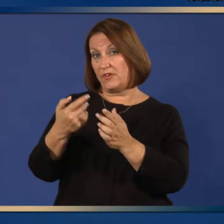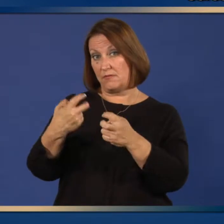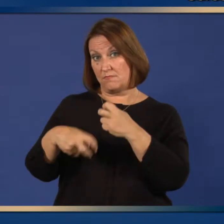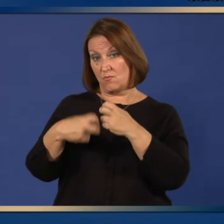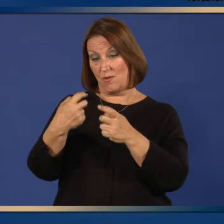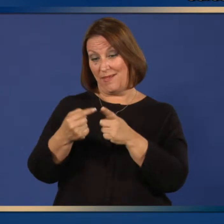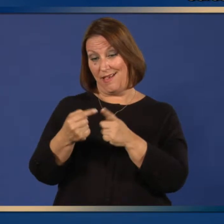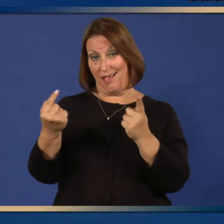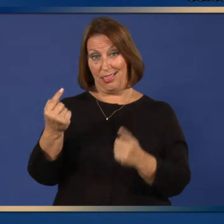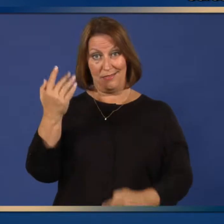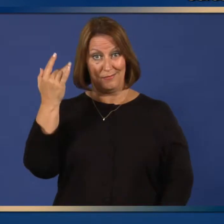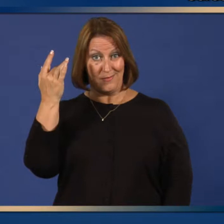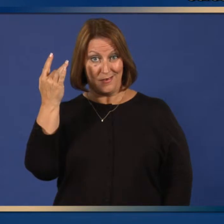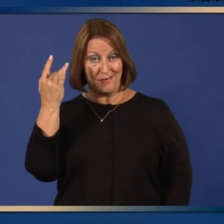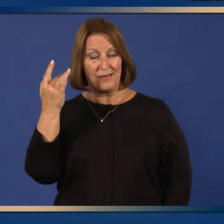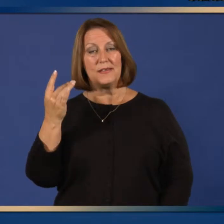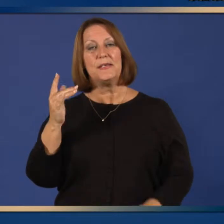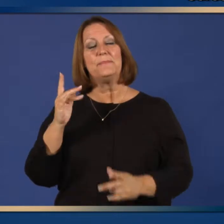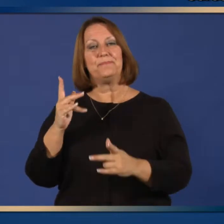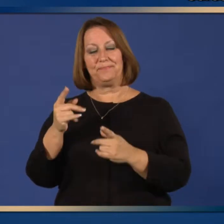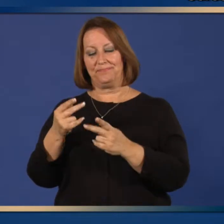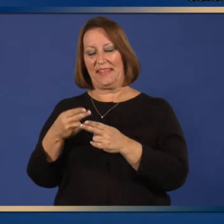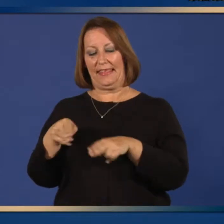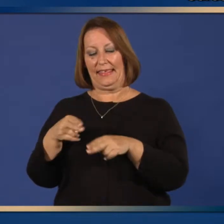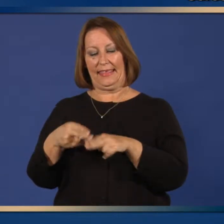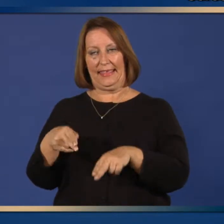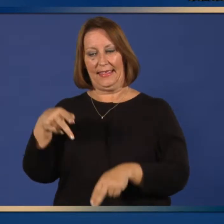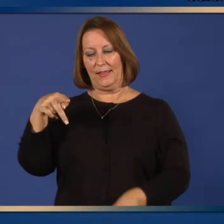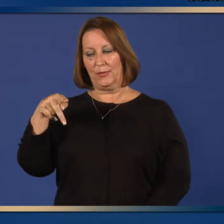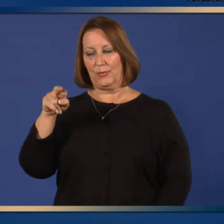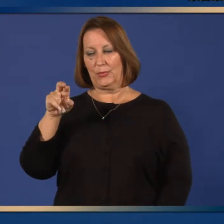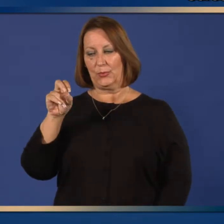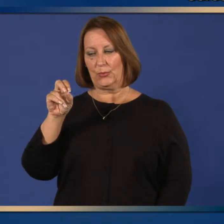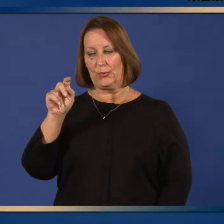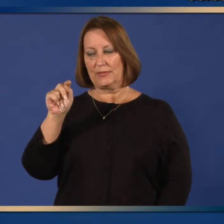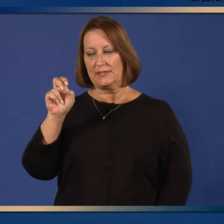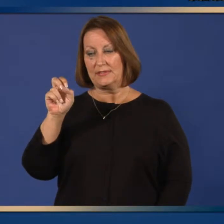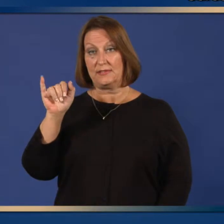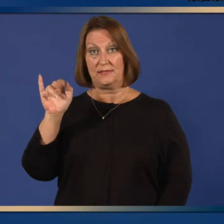probably are caused by residual egg protein.